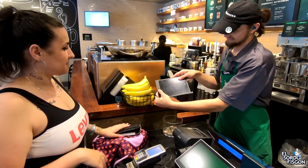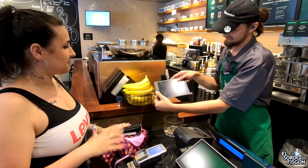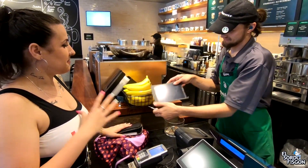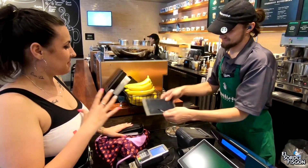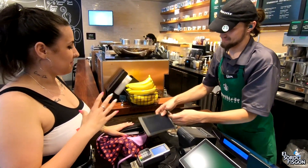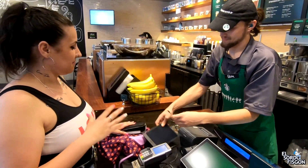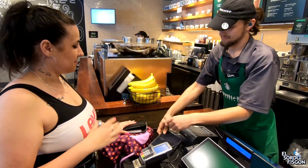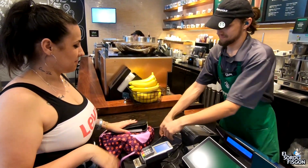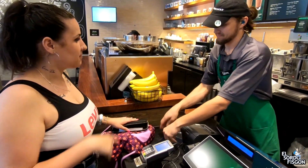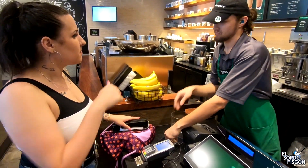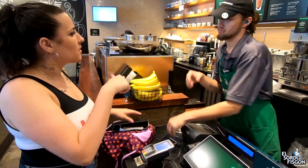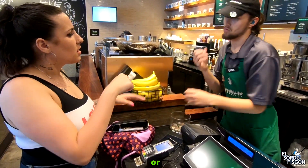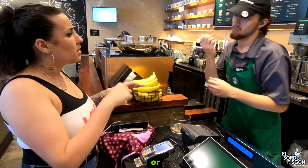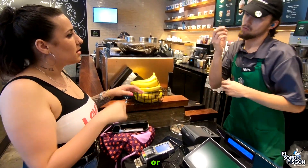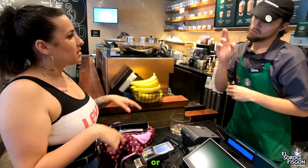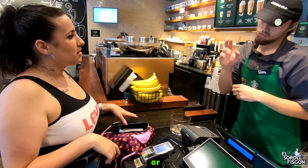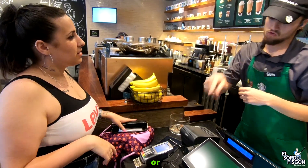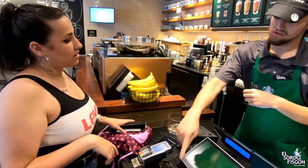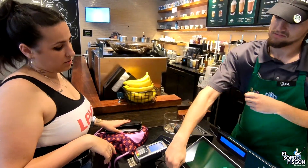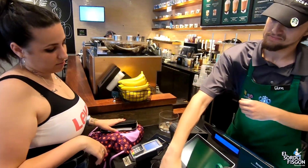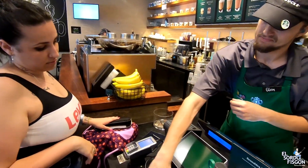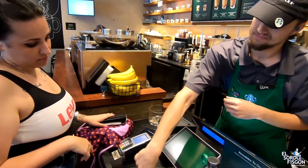menu. Or...